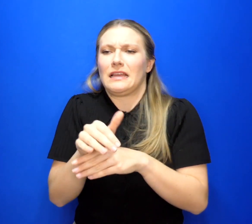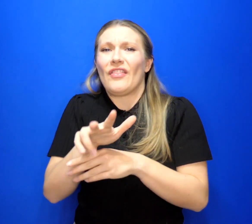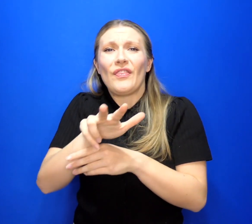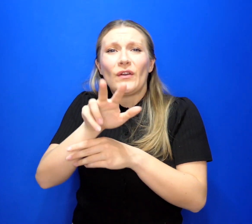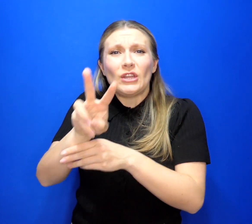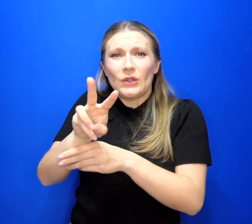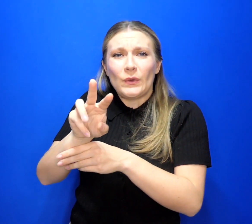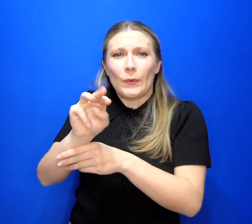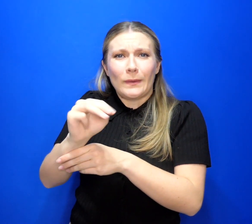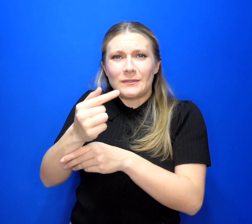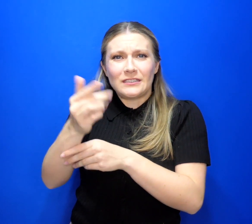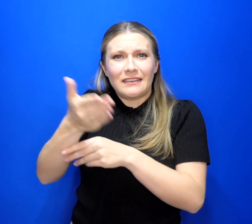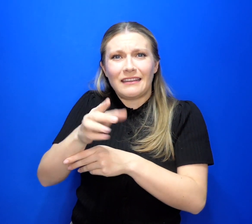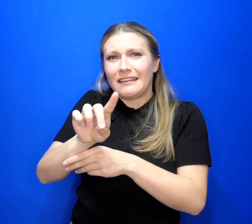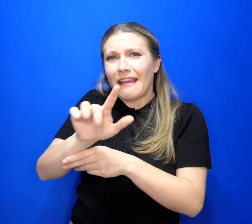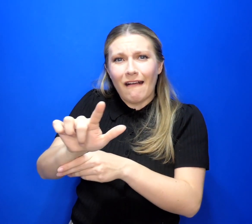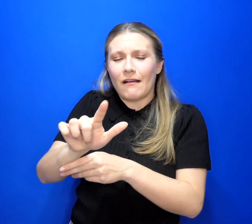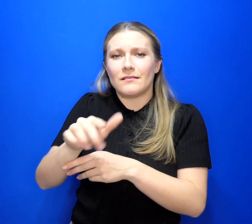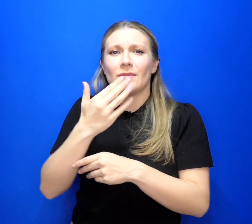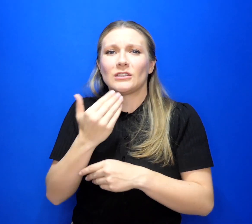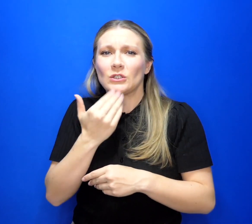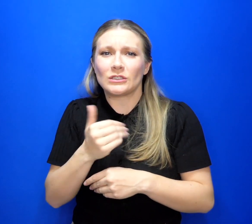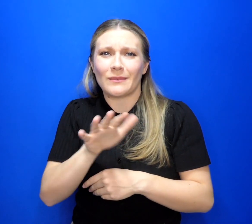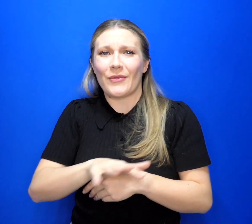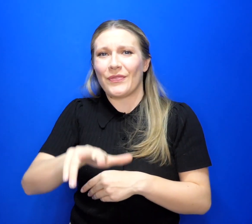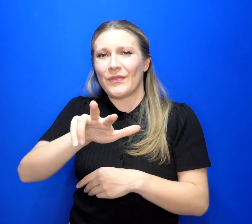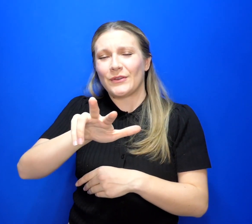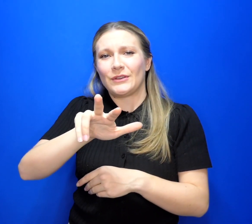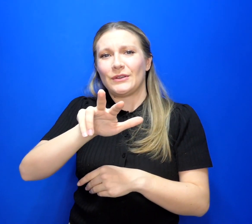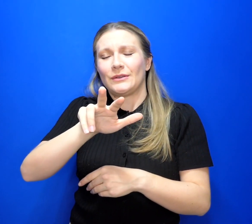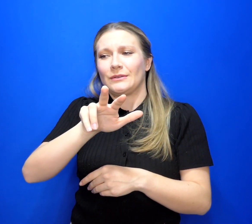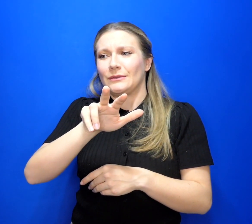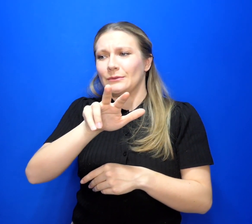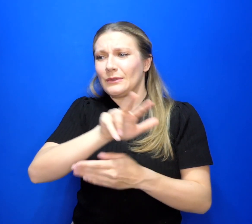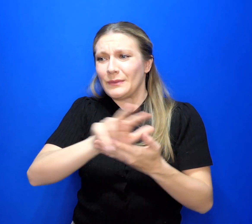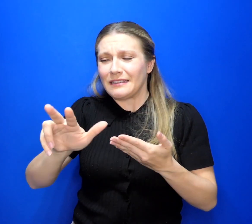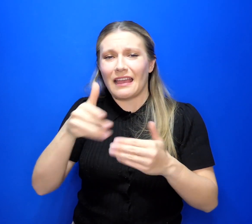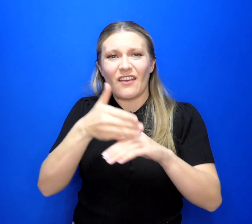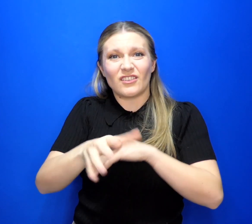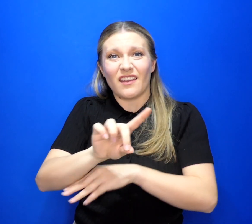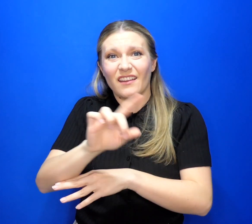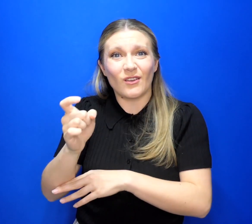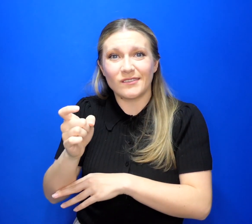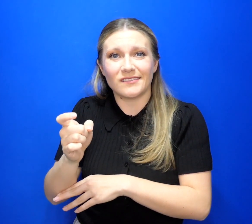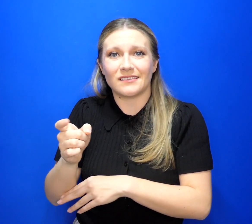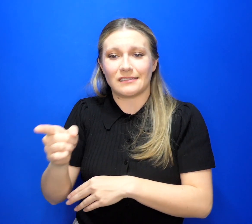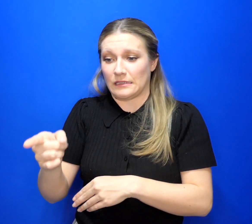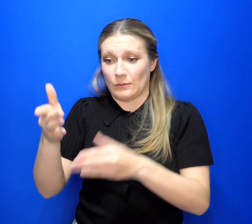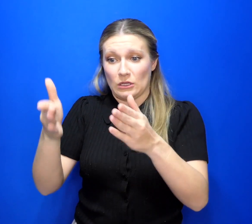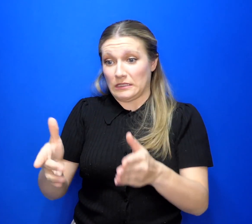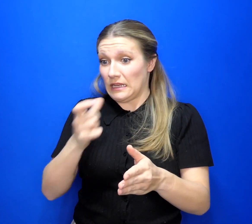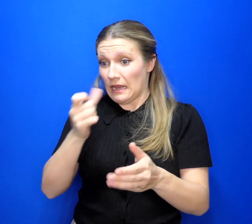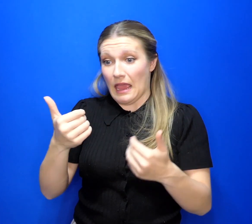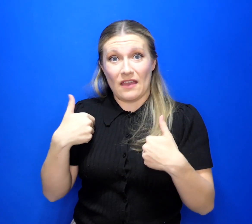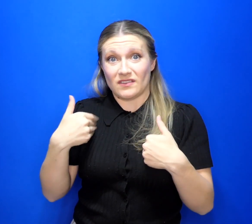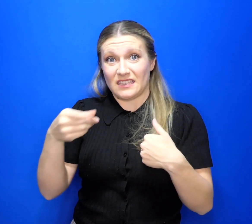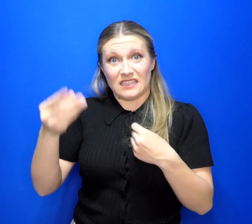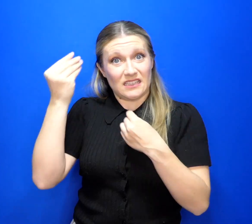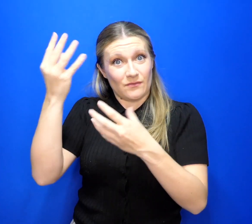sugar about 3 weeks after diagnosis. Mm-hmm. And so this is a person who didn't have this information, was never told.